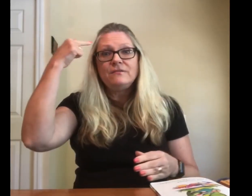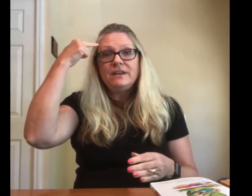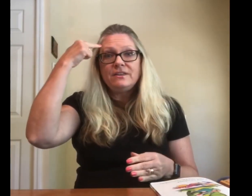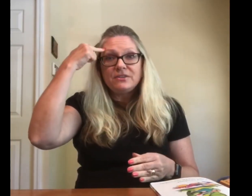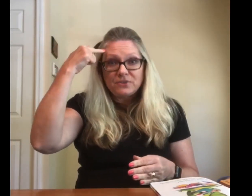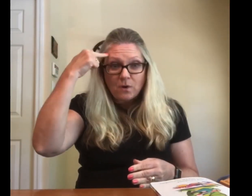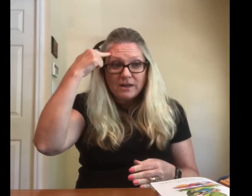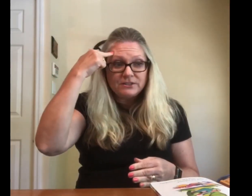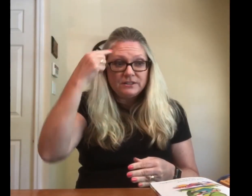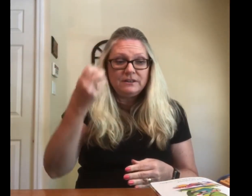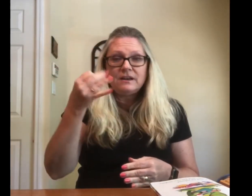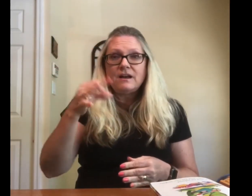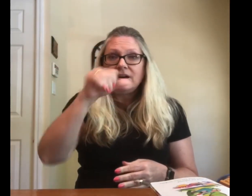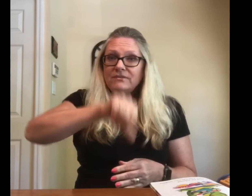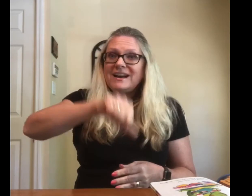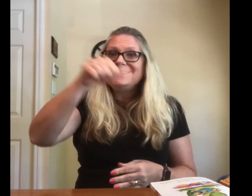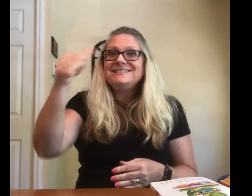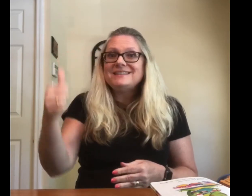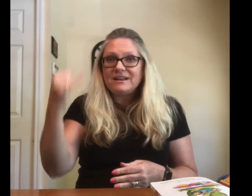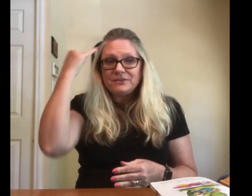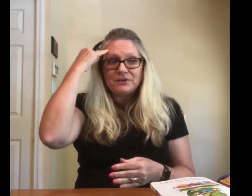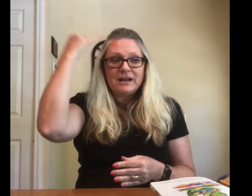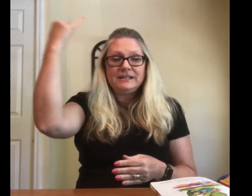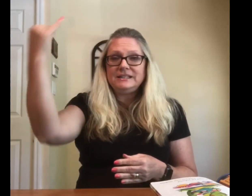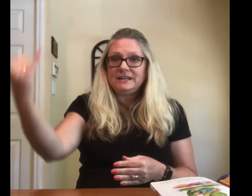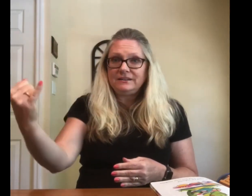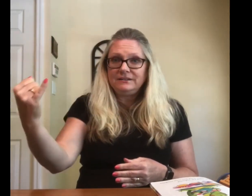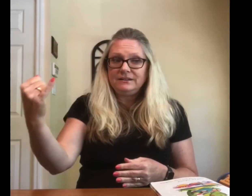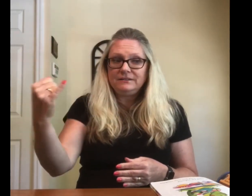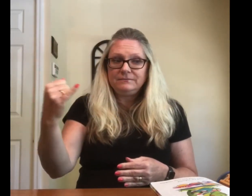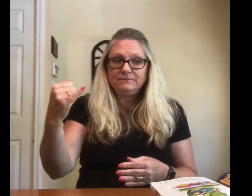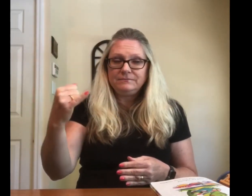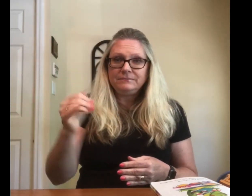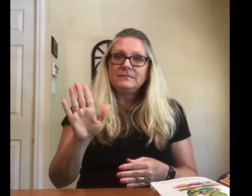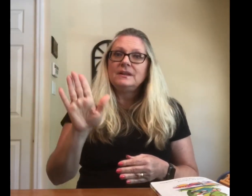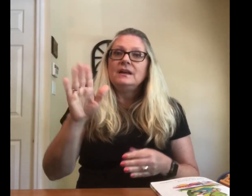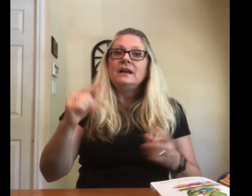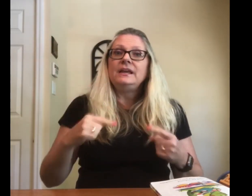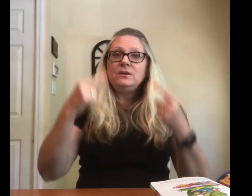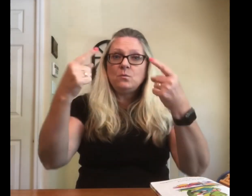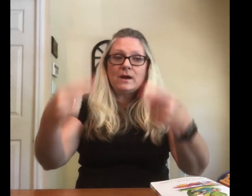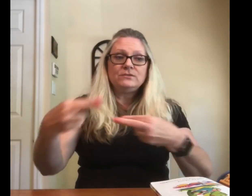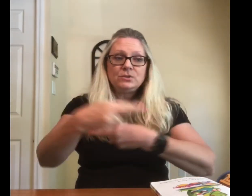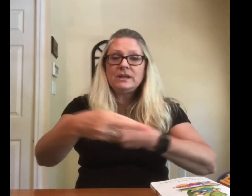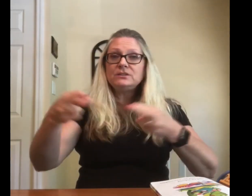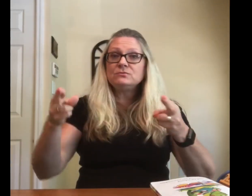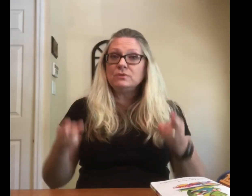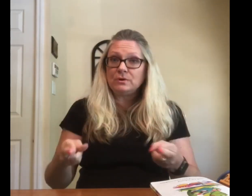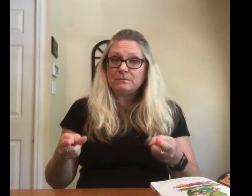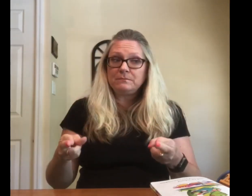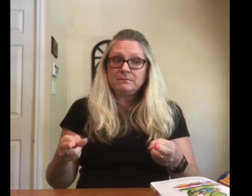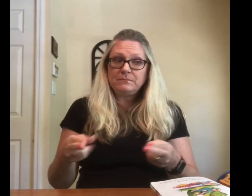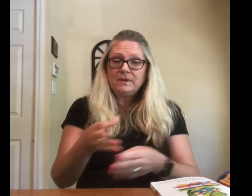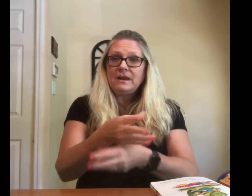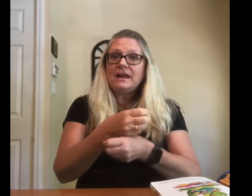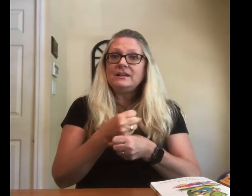Alfie thought of another idea. He went to his room and